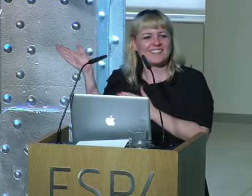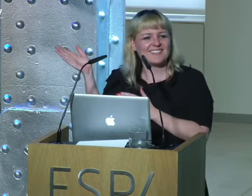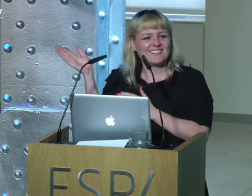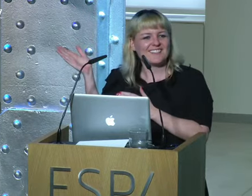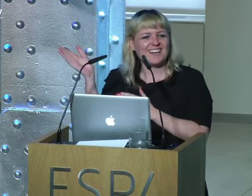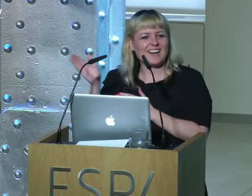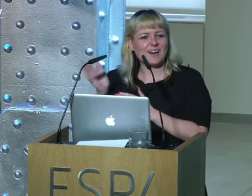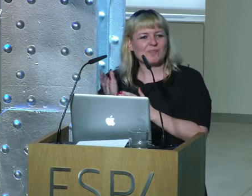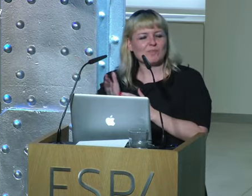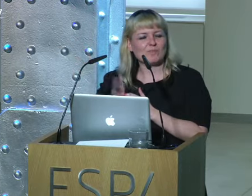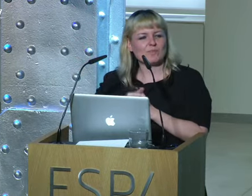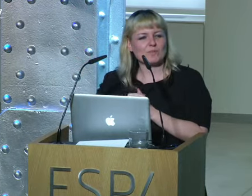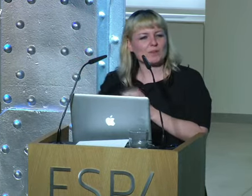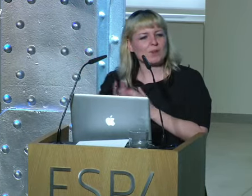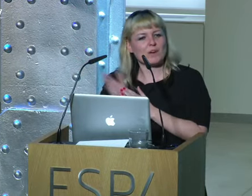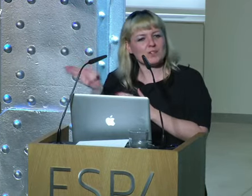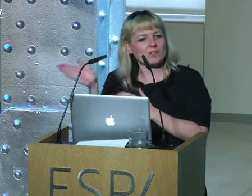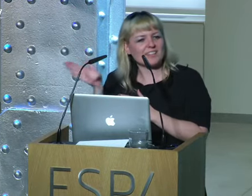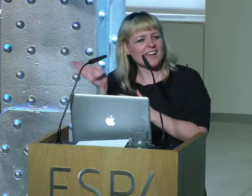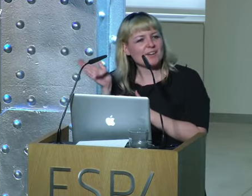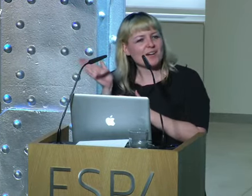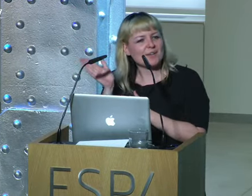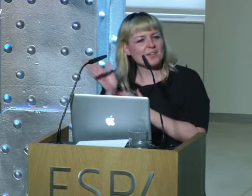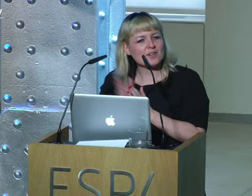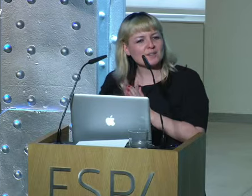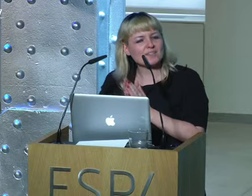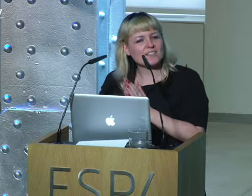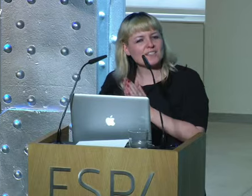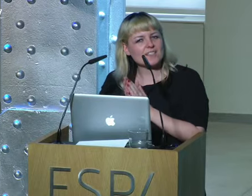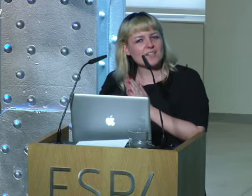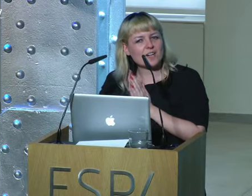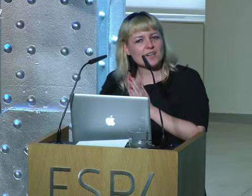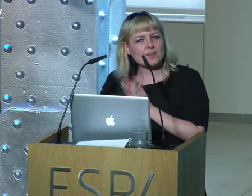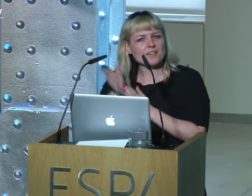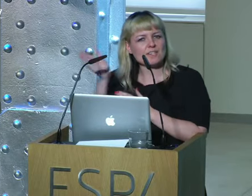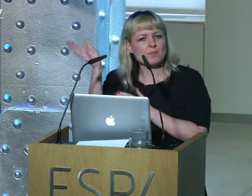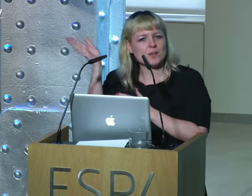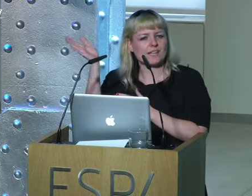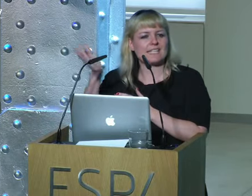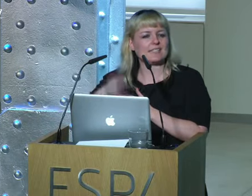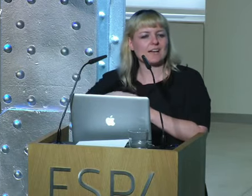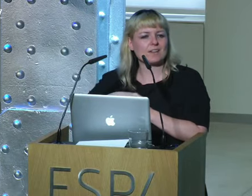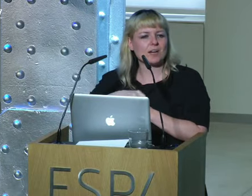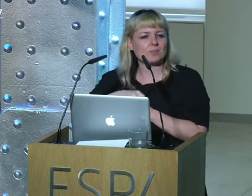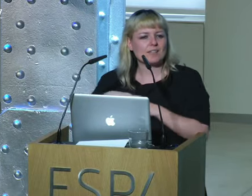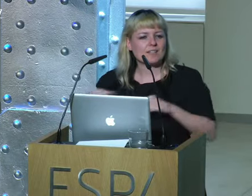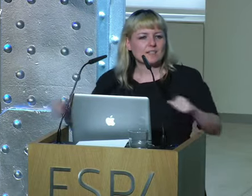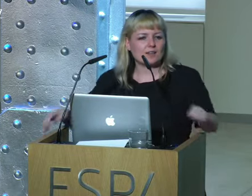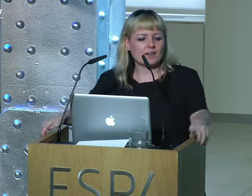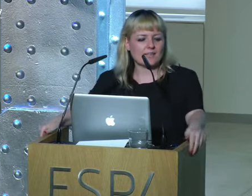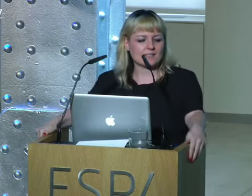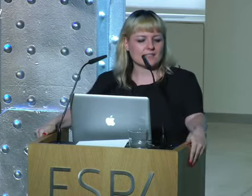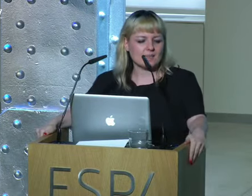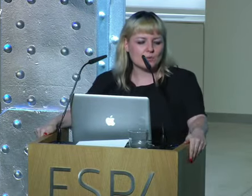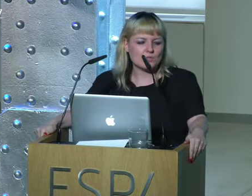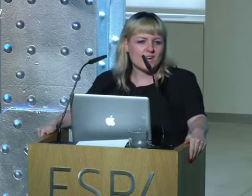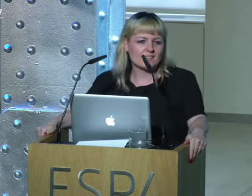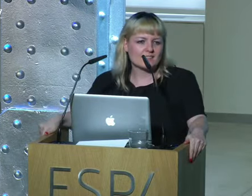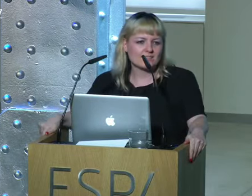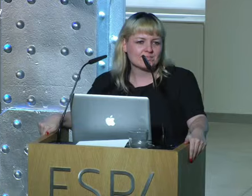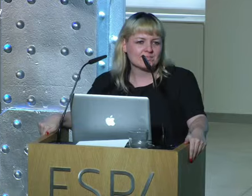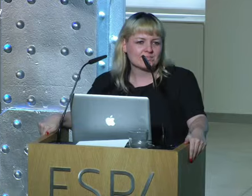trajectory, which I'm not quite sure on the outcome. I don't think it's the most ideal outcome. So I'd like to see